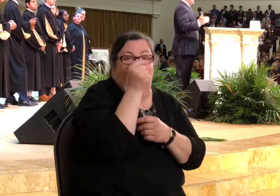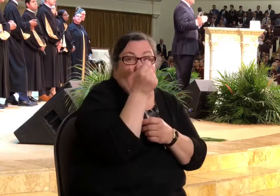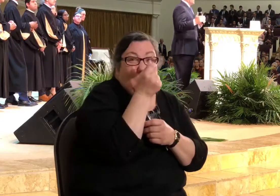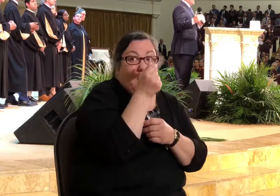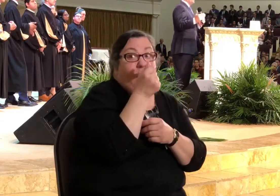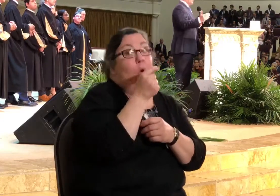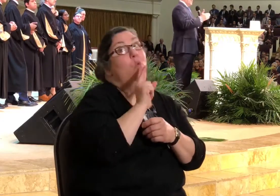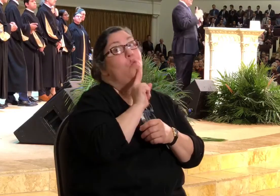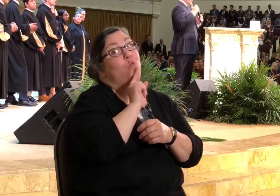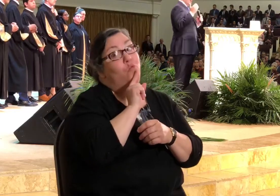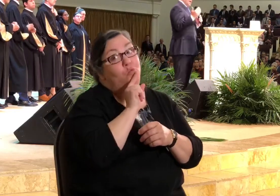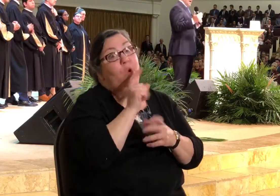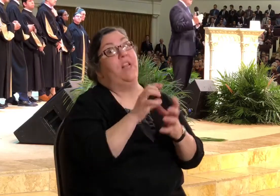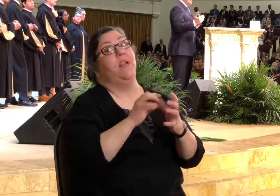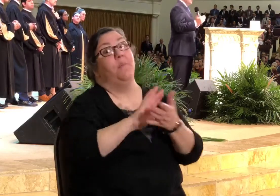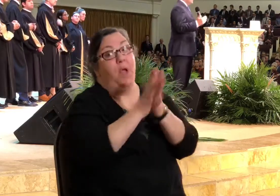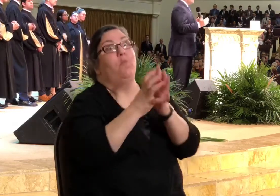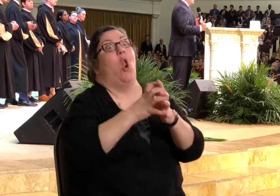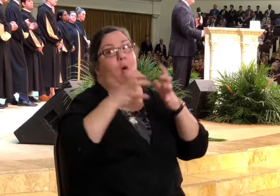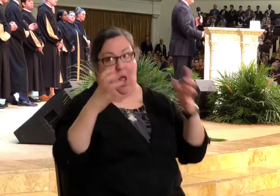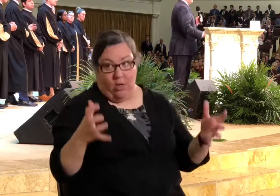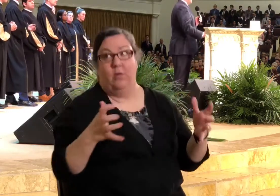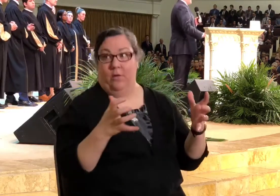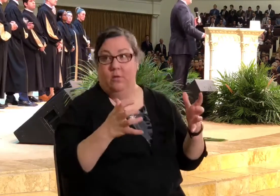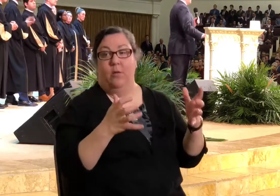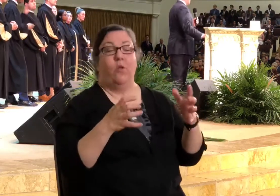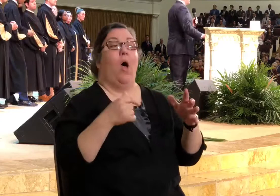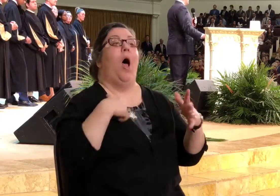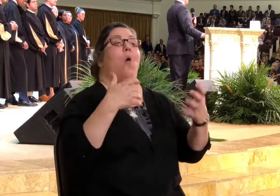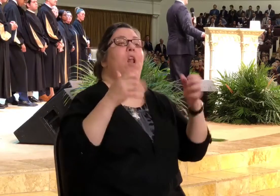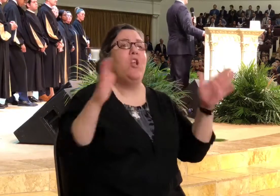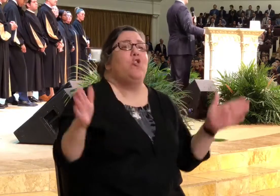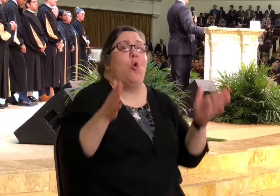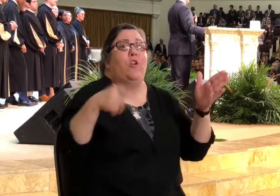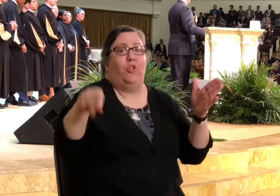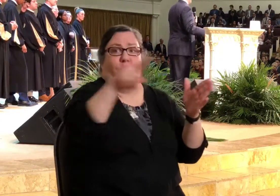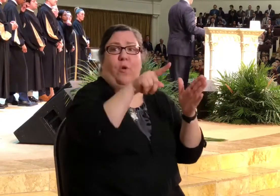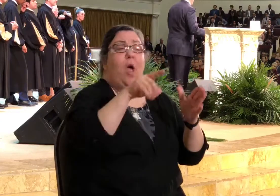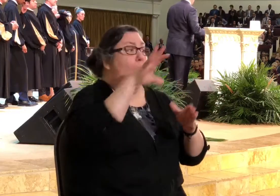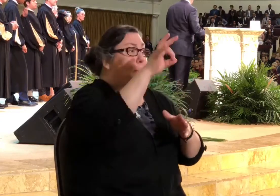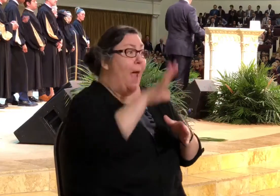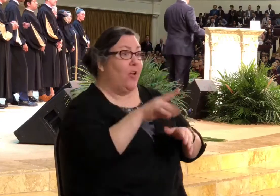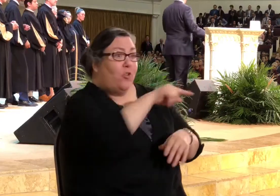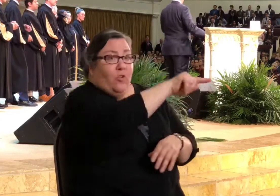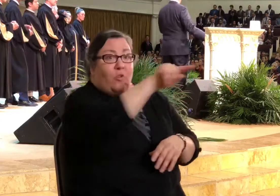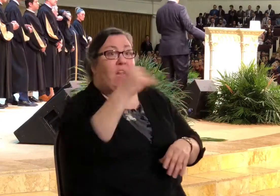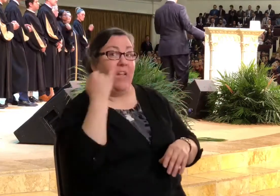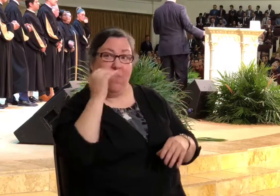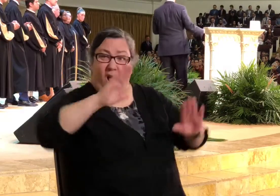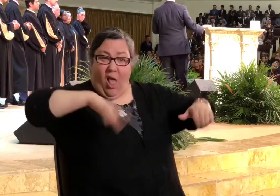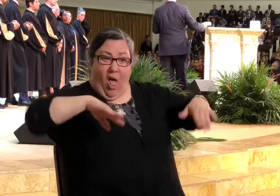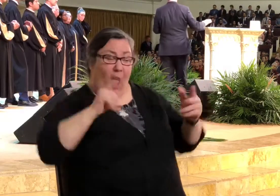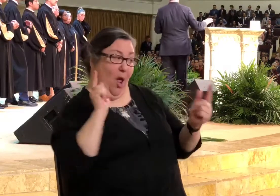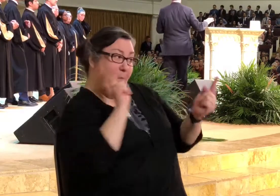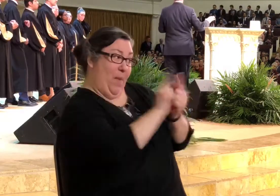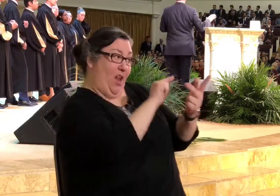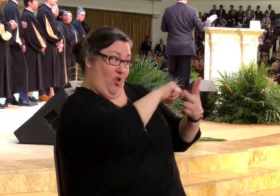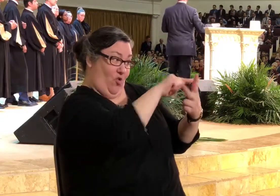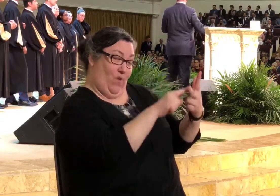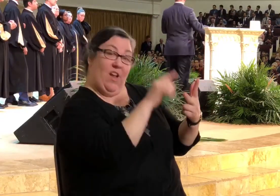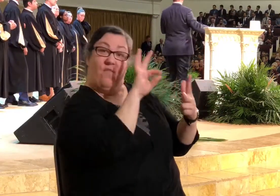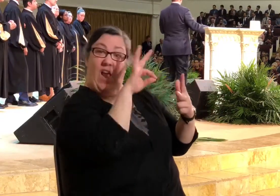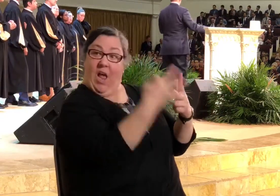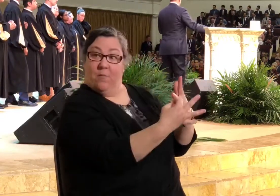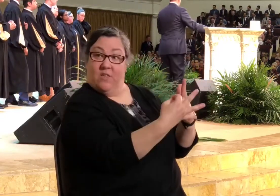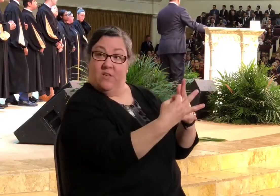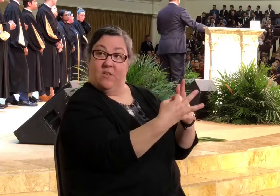is in it, and a lot of people are doing a lot. So I want to encourage you, you pastors, if you have not met these three families,